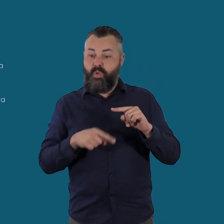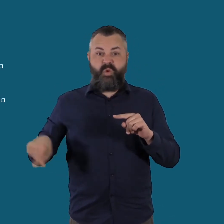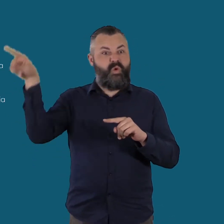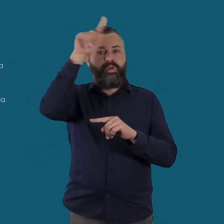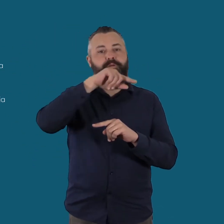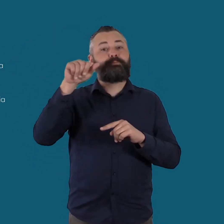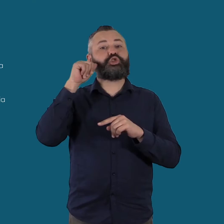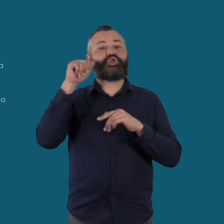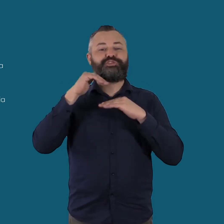4. Coastal cliffs.